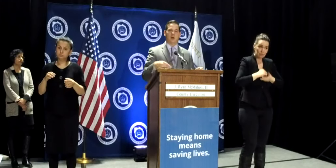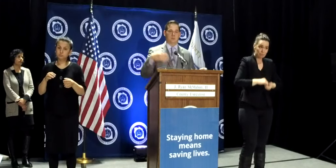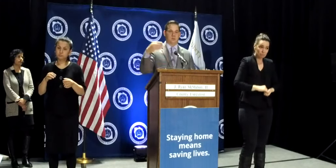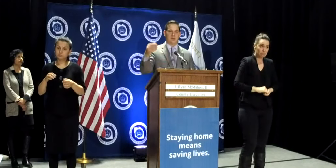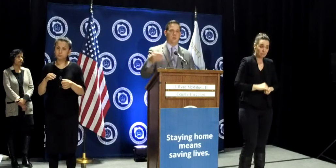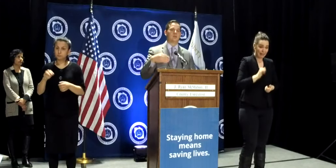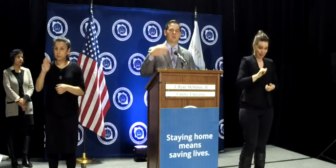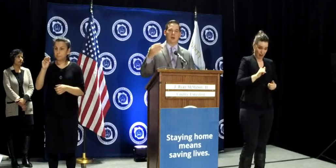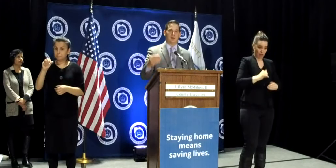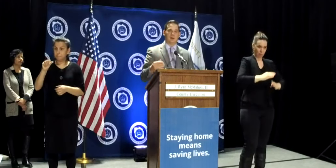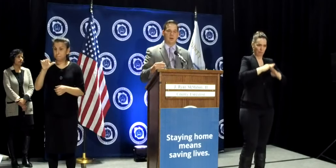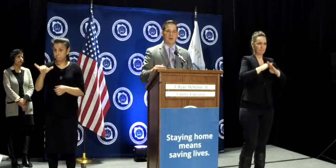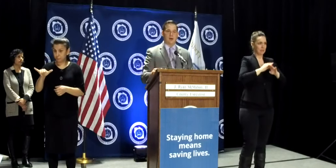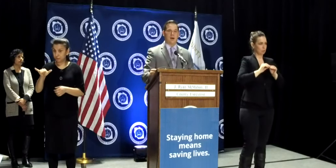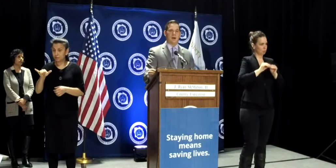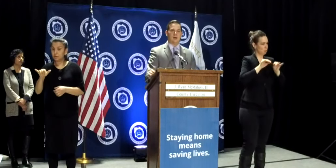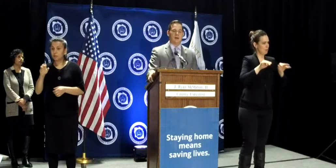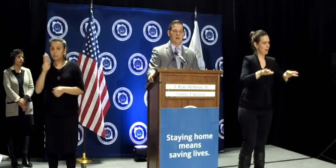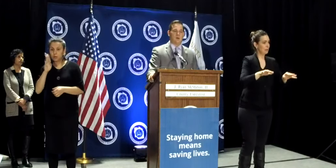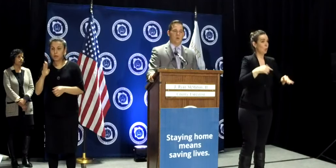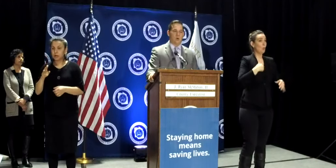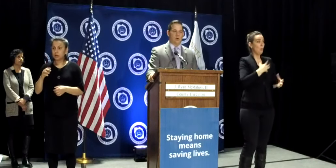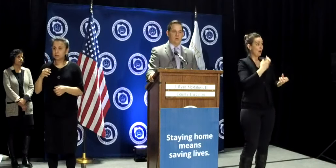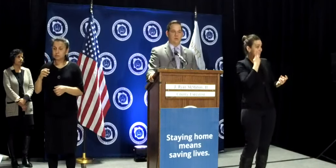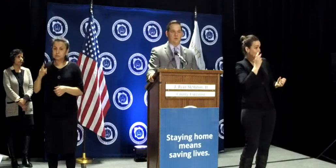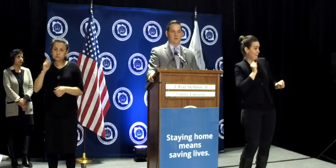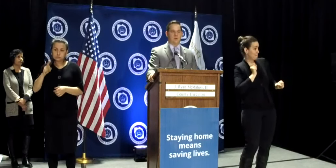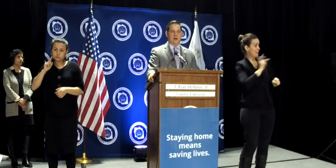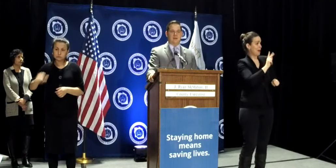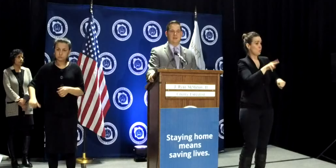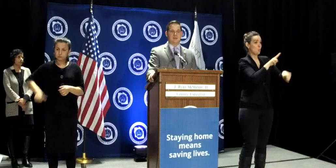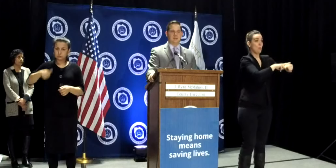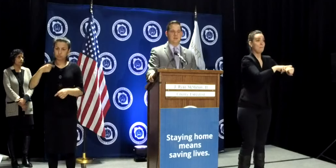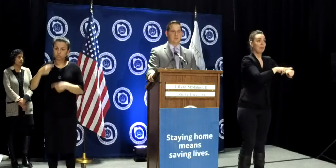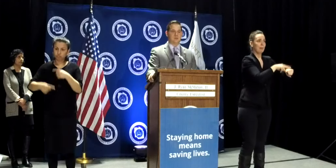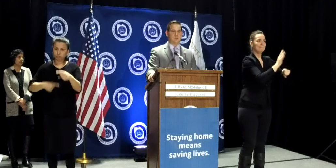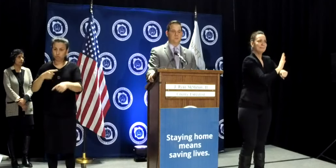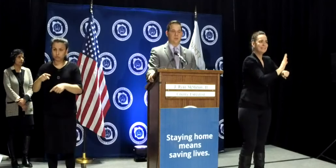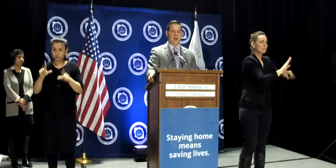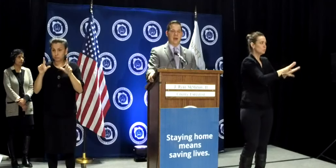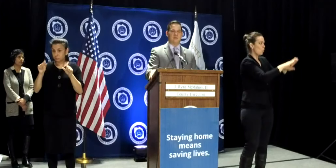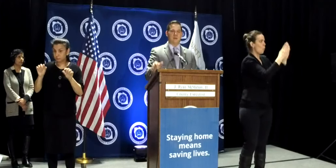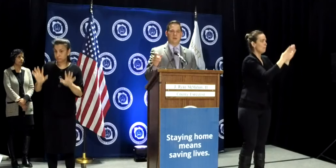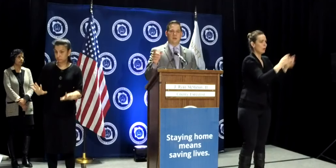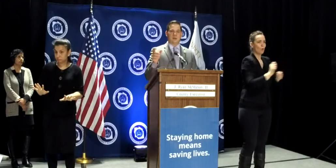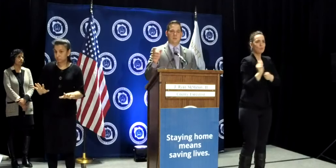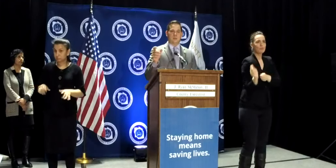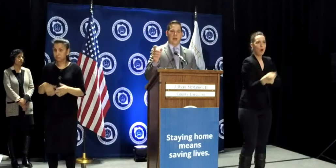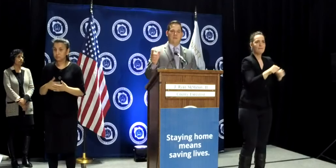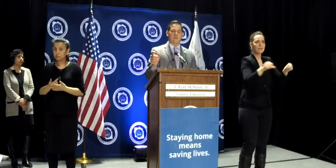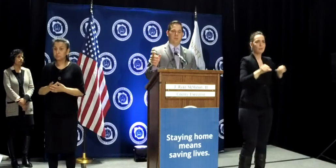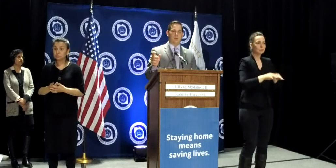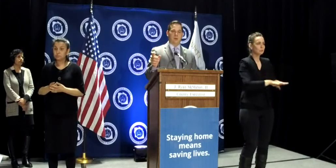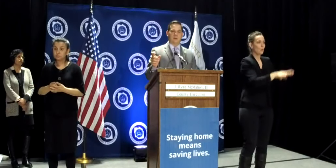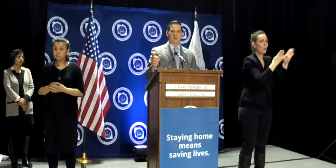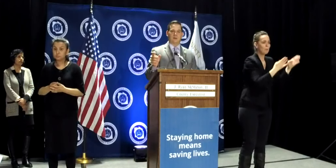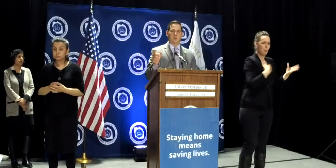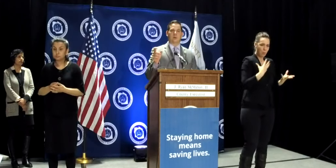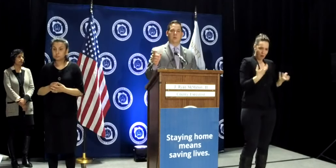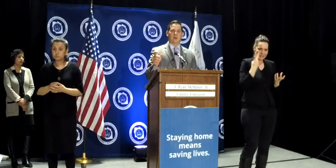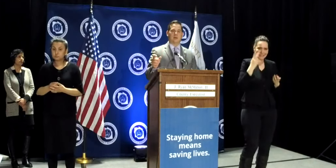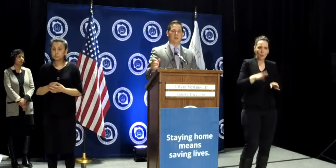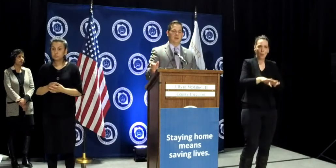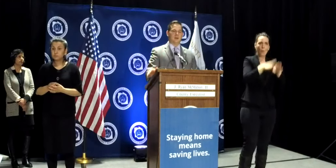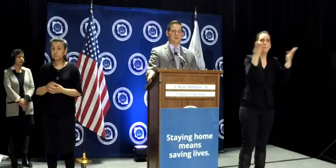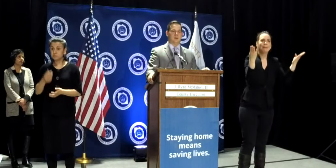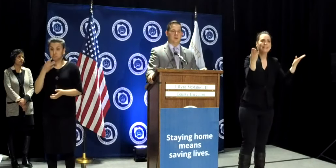mean 100% restart. Or do we want to continue to have half the public doing